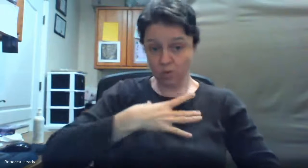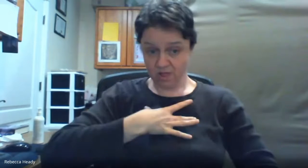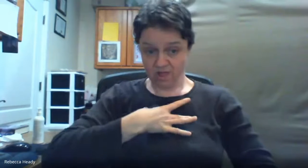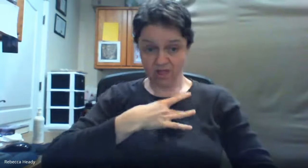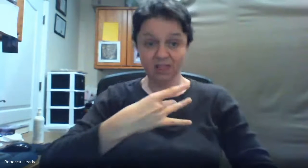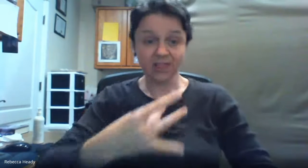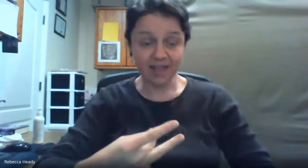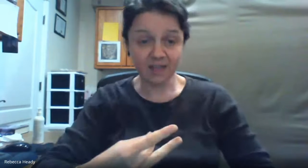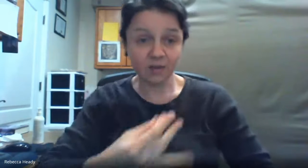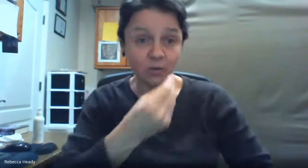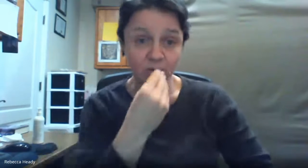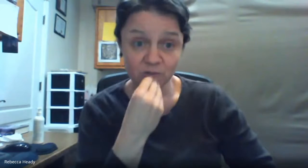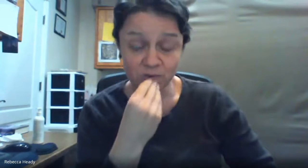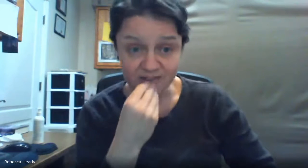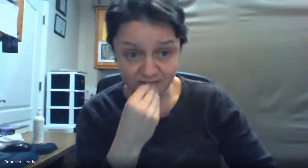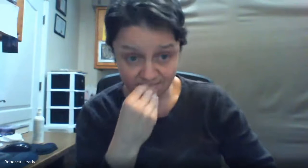you like to eat?